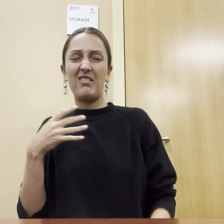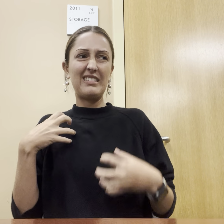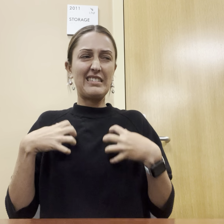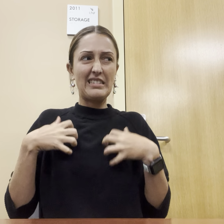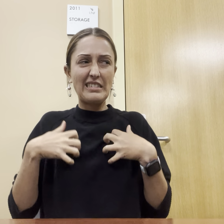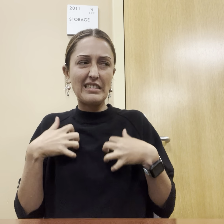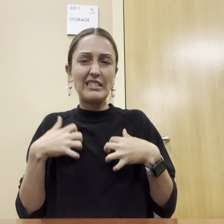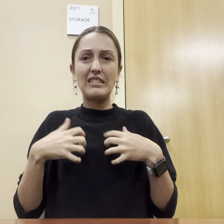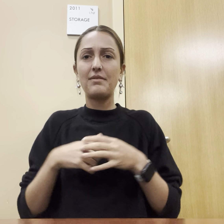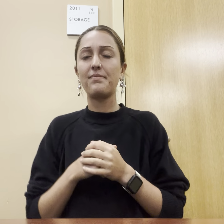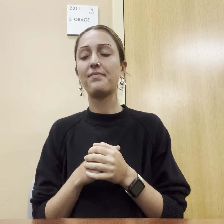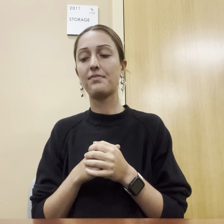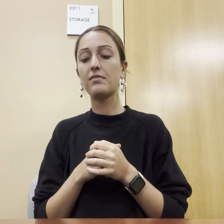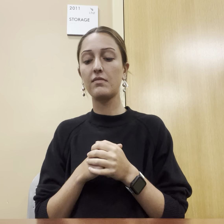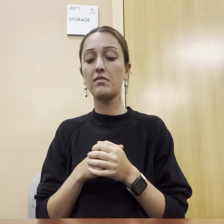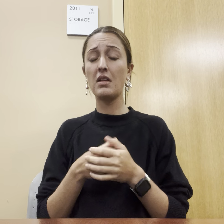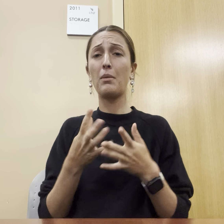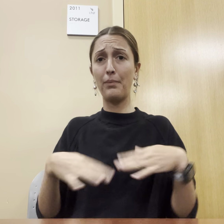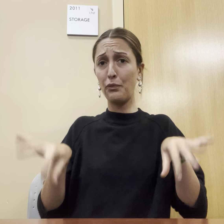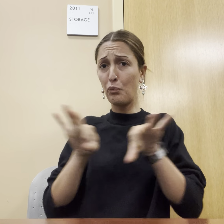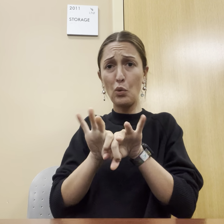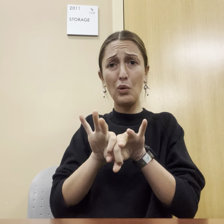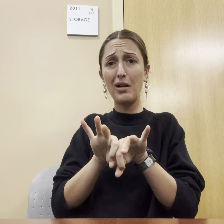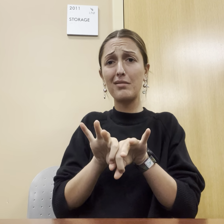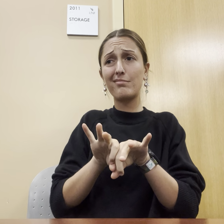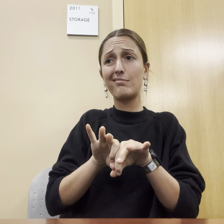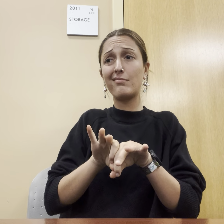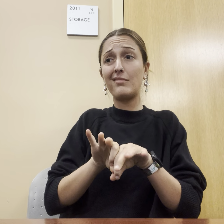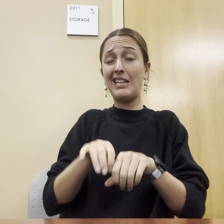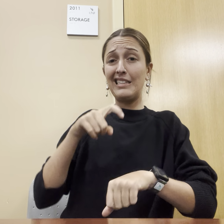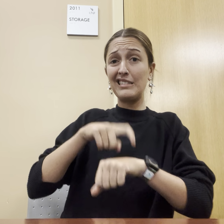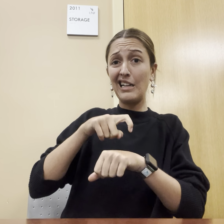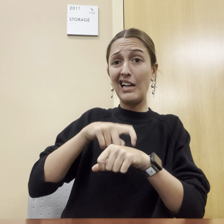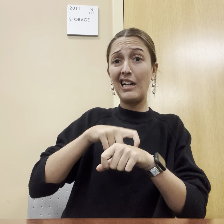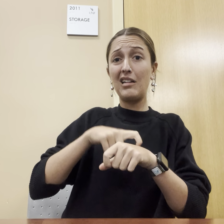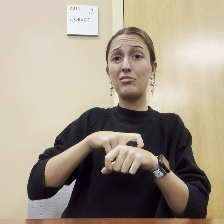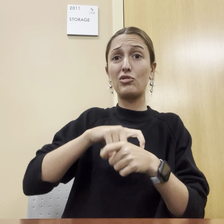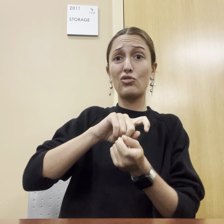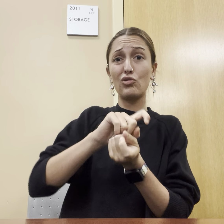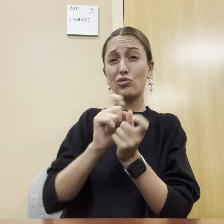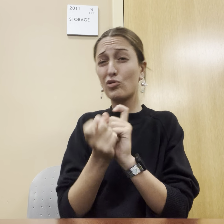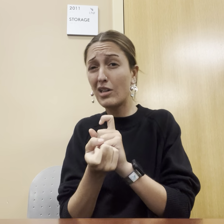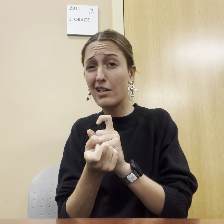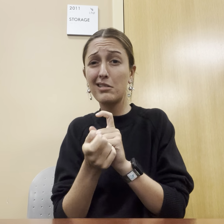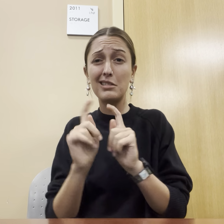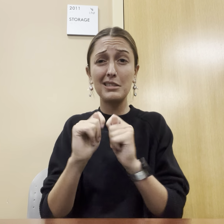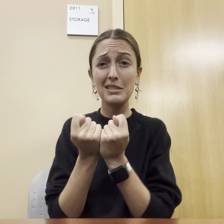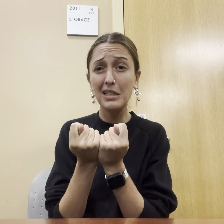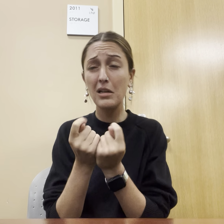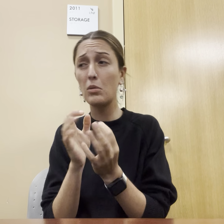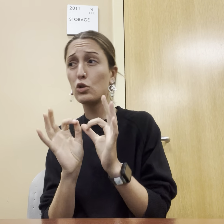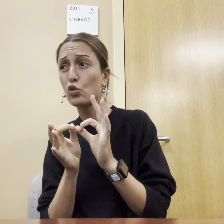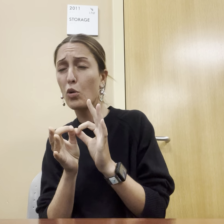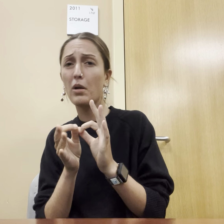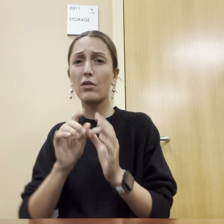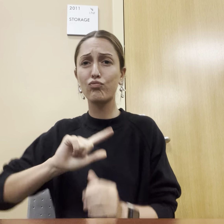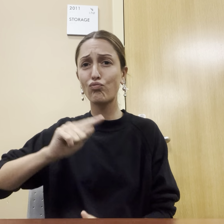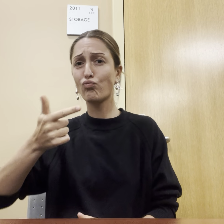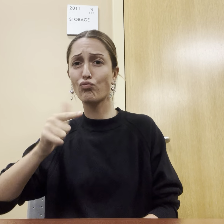switching times. With some more casual conversations, you might want to do 15 to 20 minutes. But if